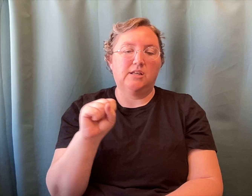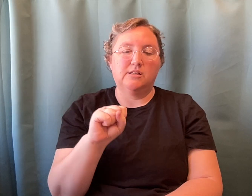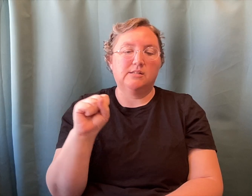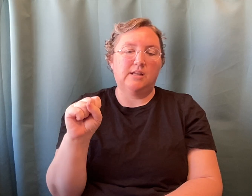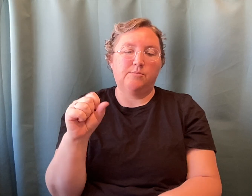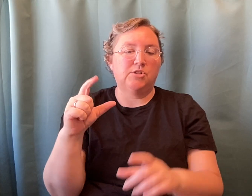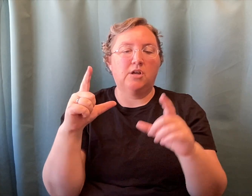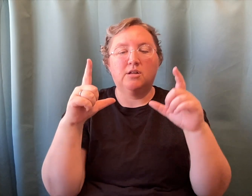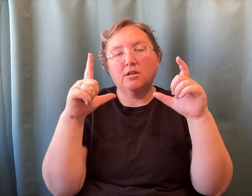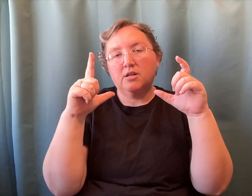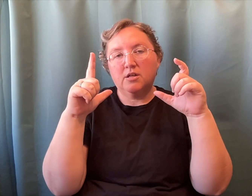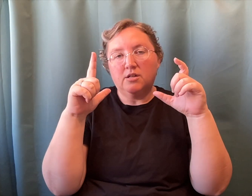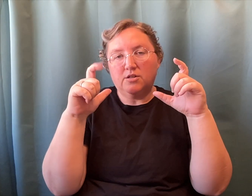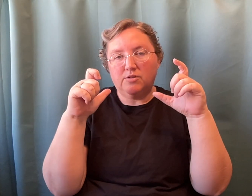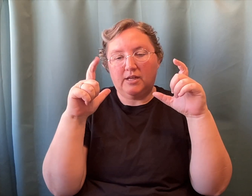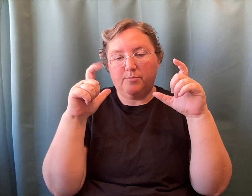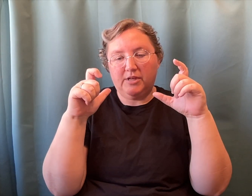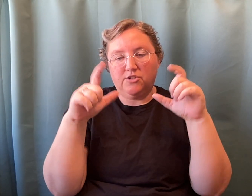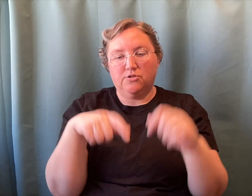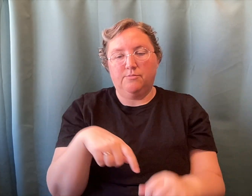it. Snapshot, to take a picture.